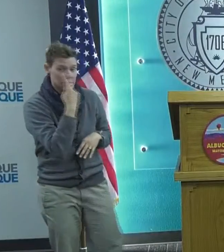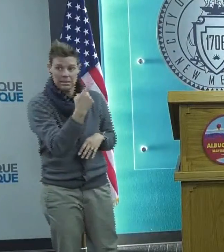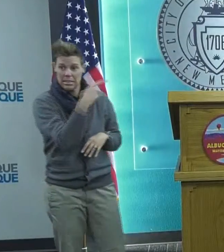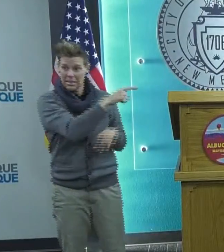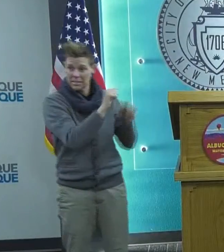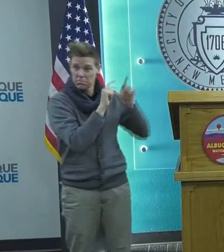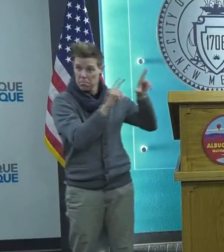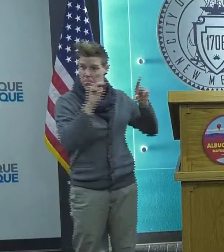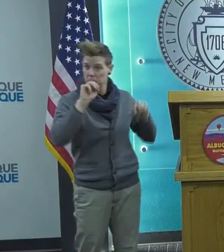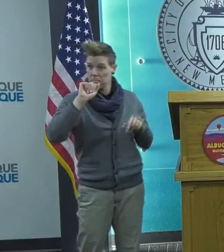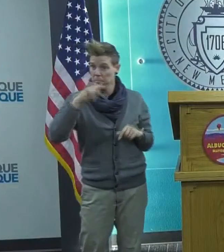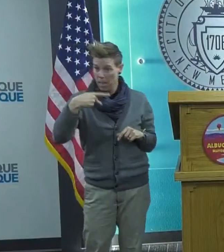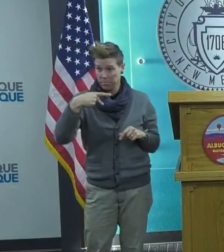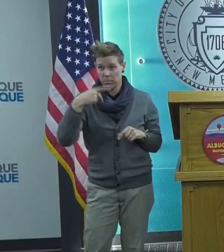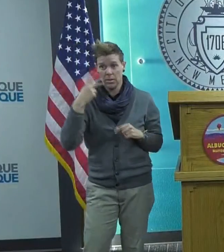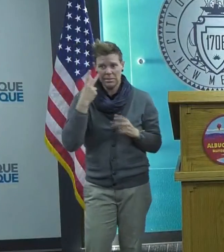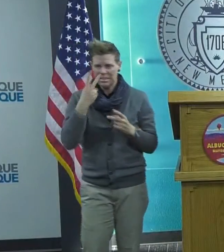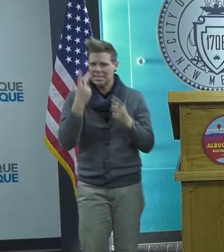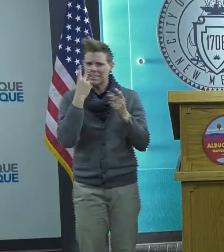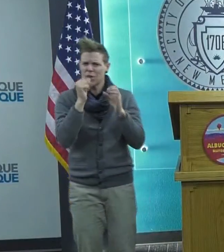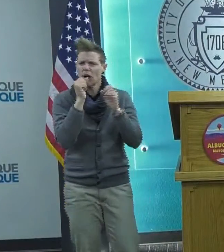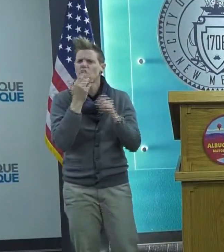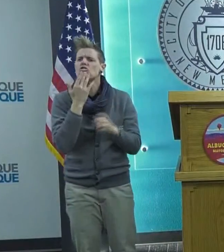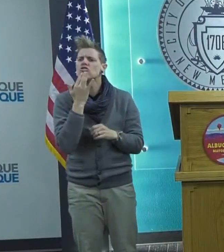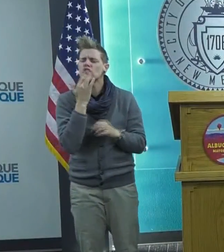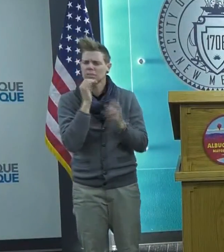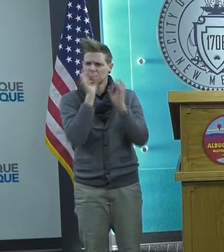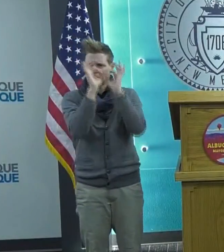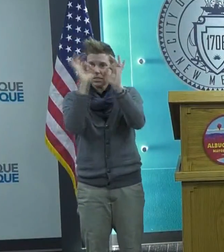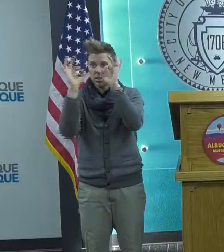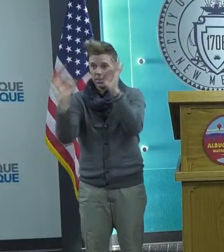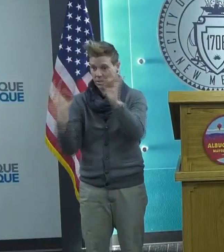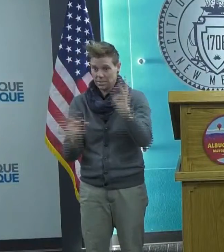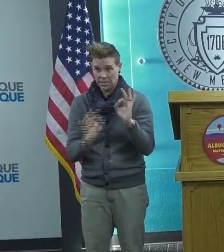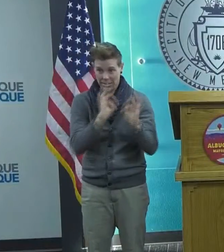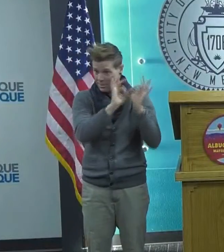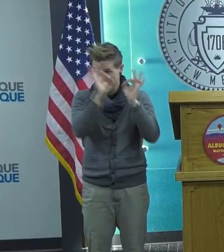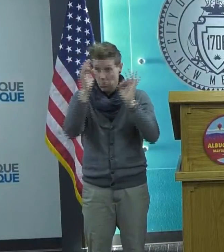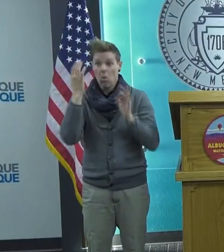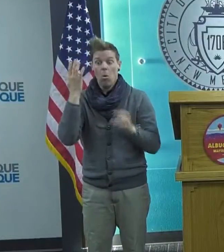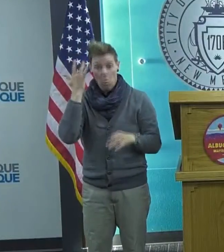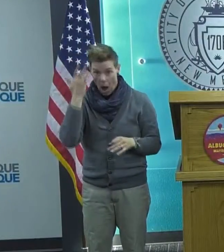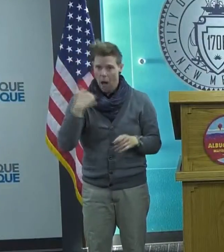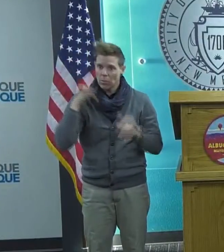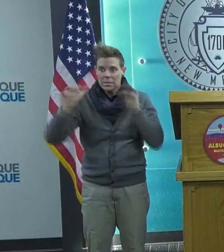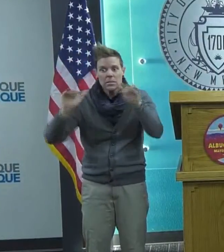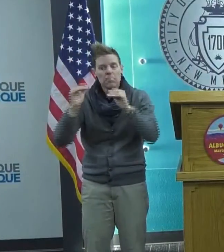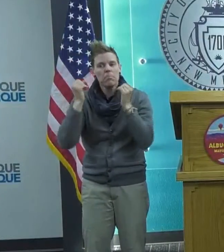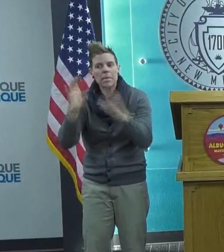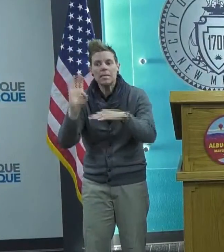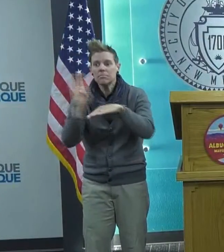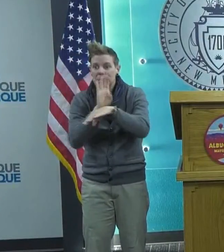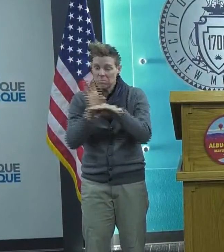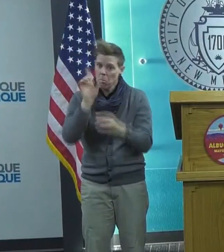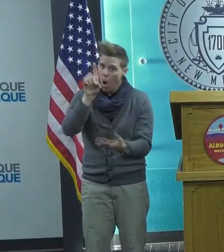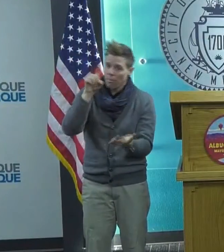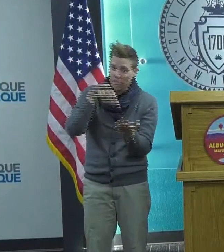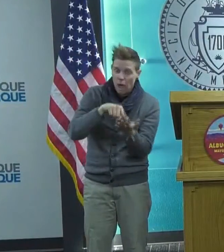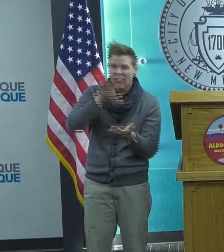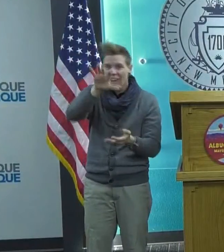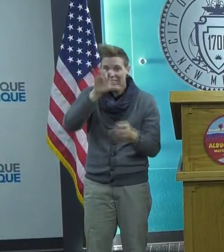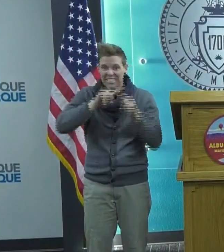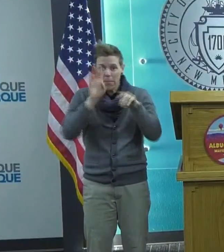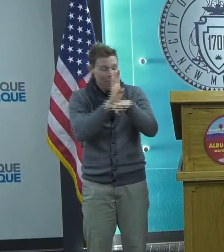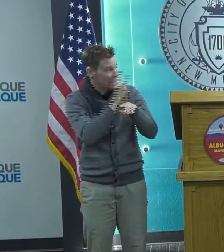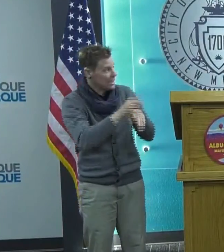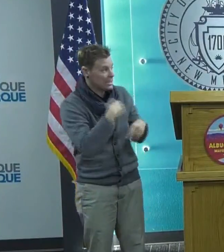of dots. That's because we did a lot of enforcement. Again, over 1,500 enforcement actions. And so for